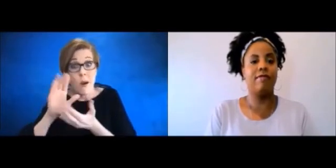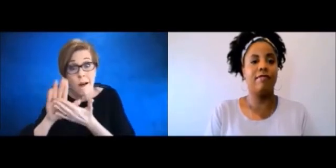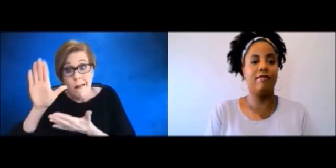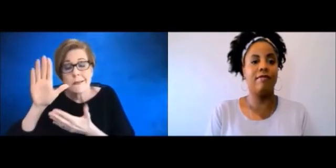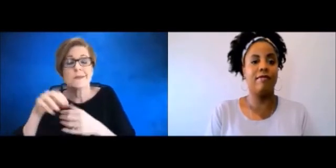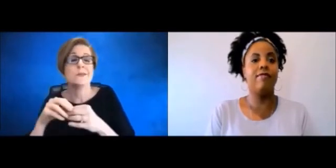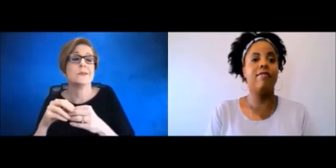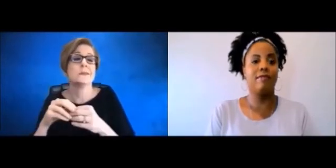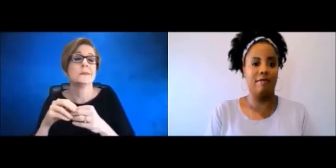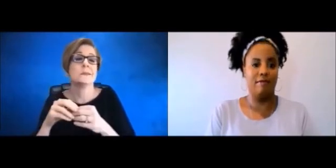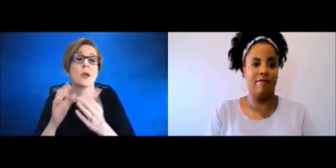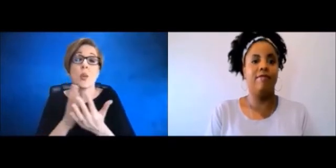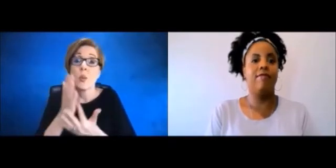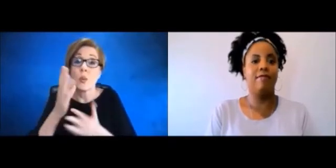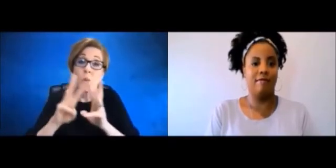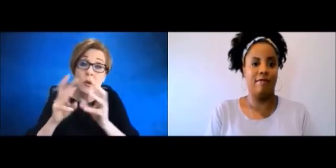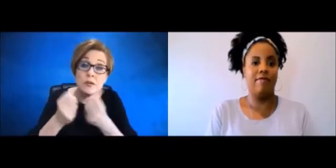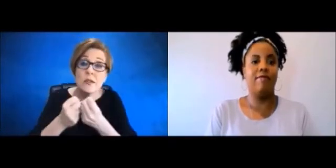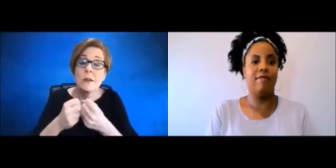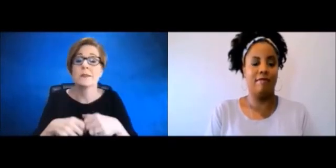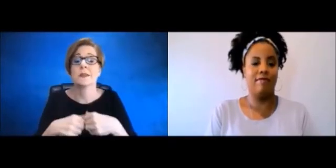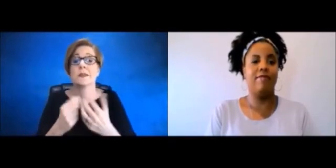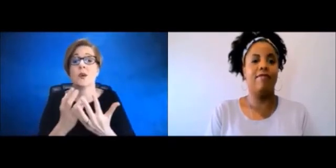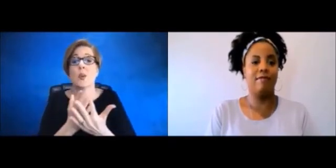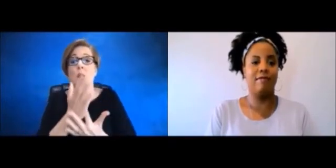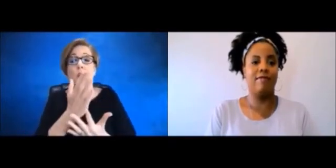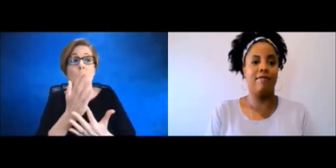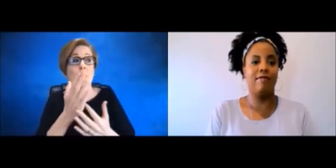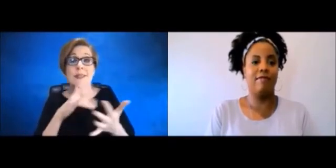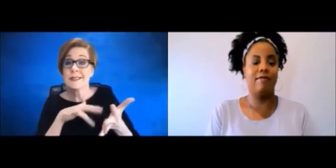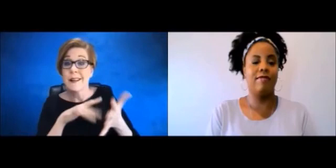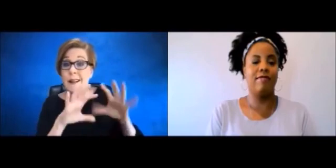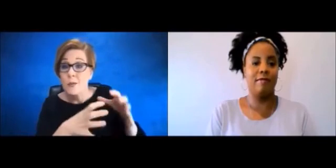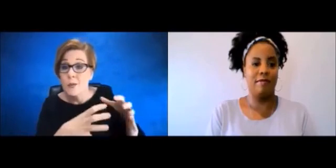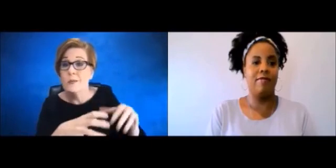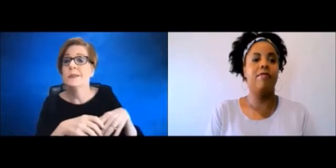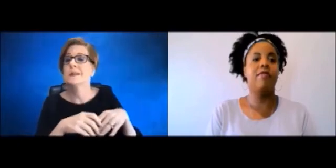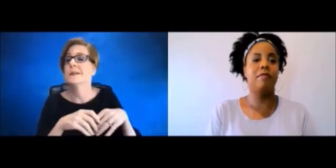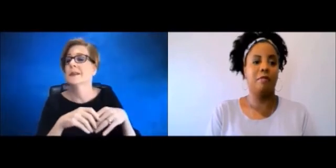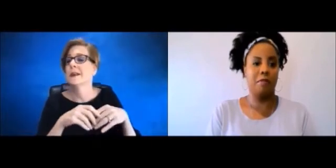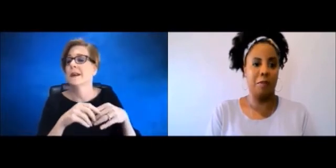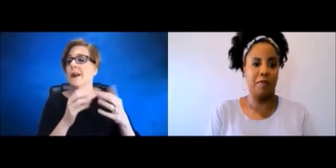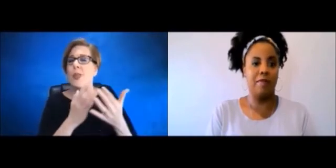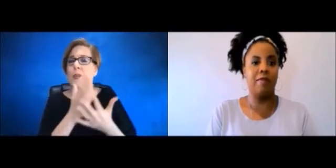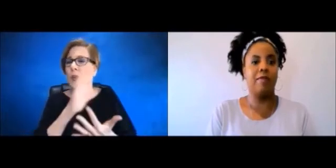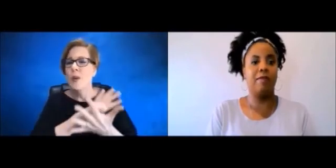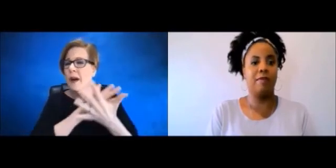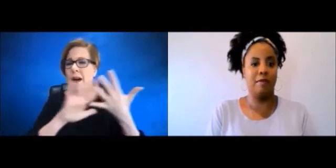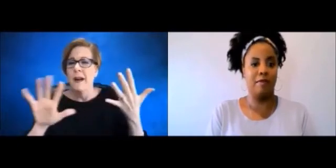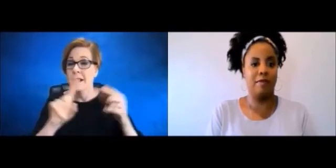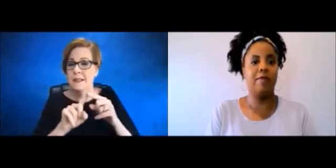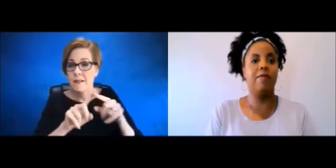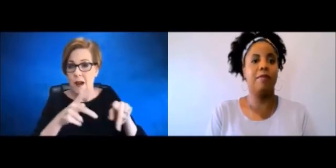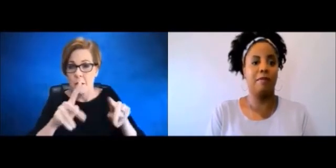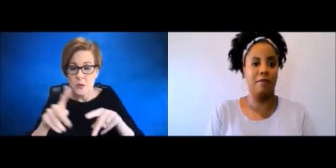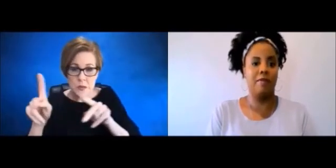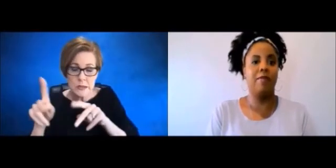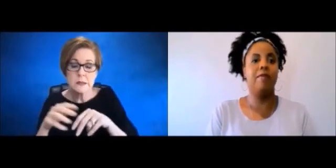whether that be through more college courses, through workshops or study groups, or a whole host of